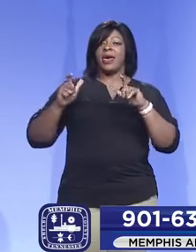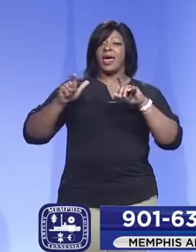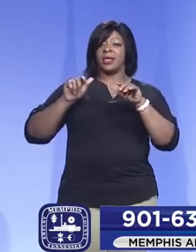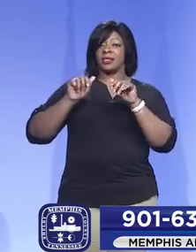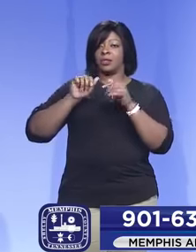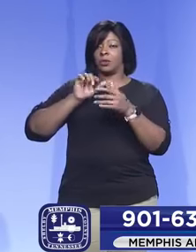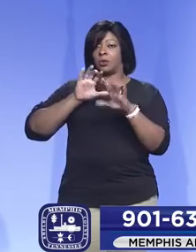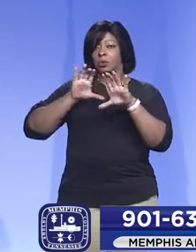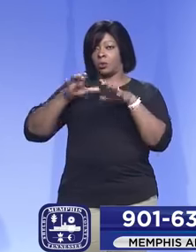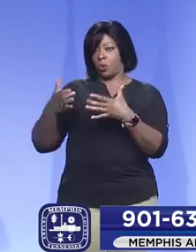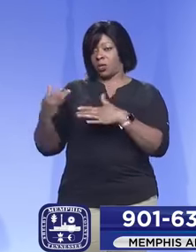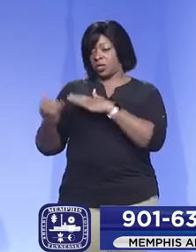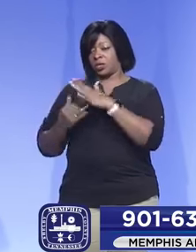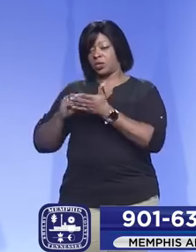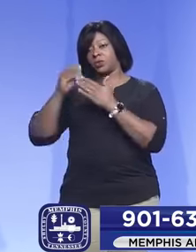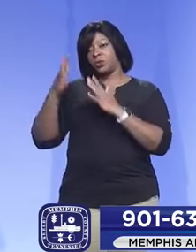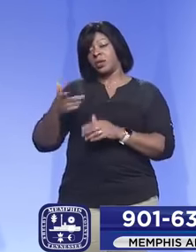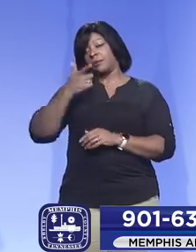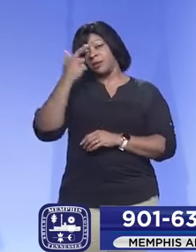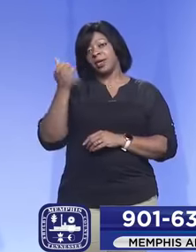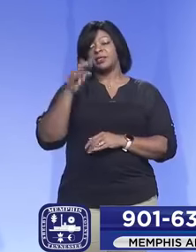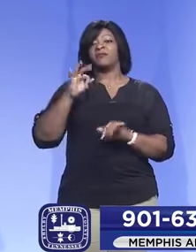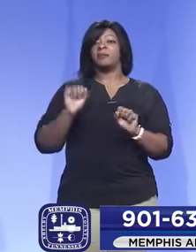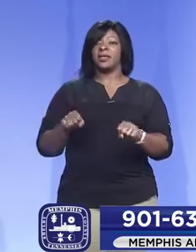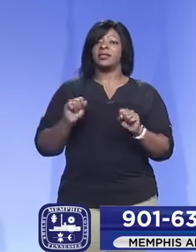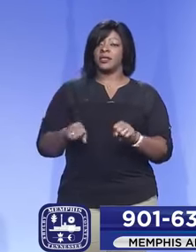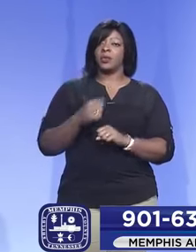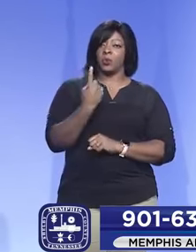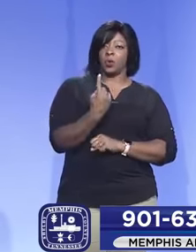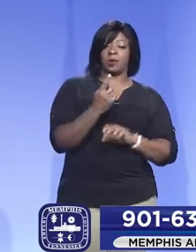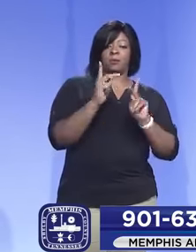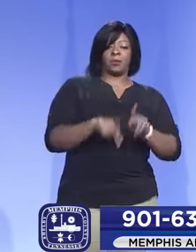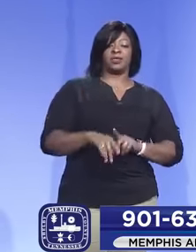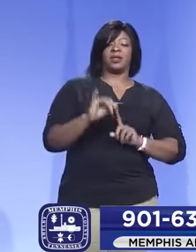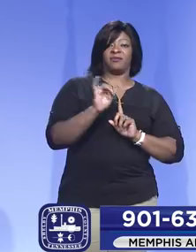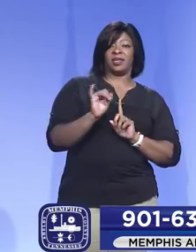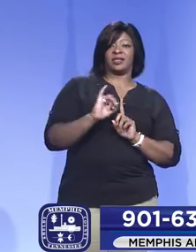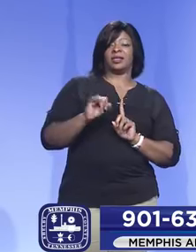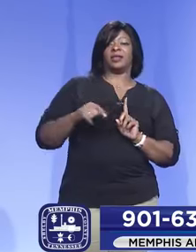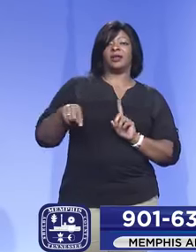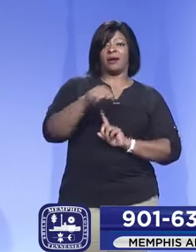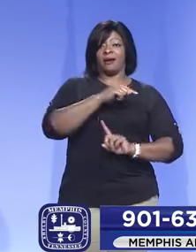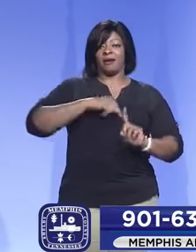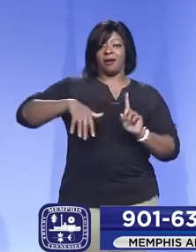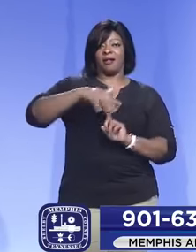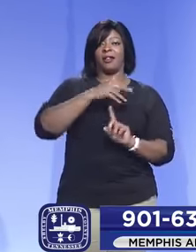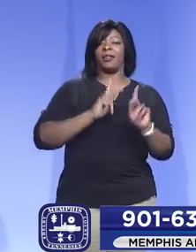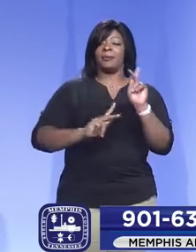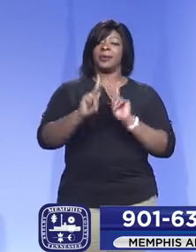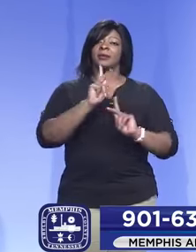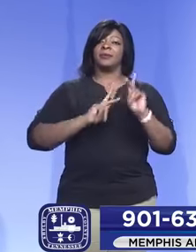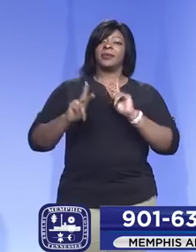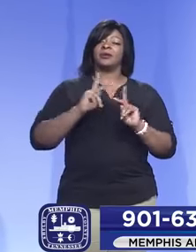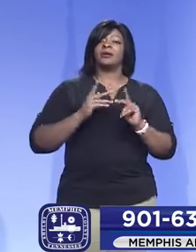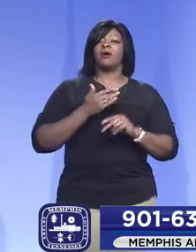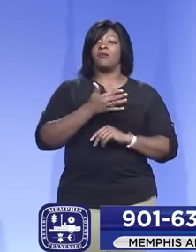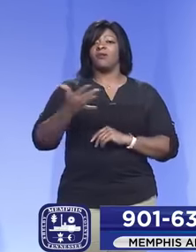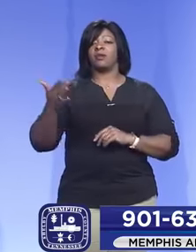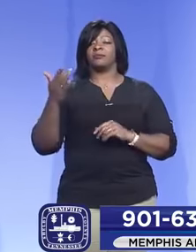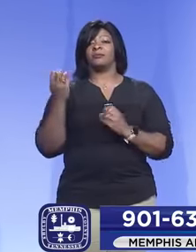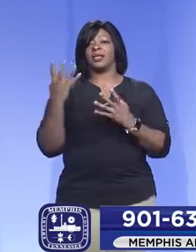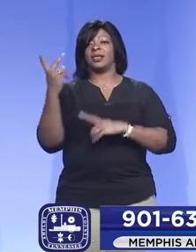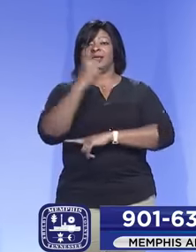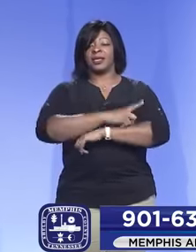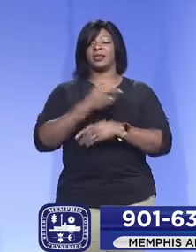large numbers of students because potentially a case may have been infectious and around a lot of people over many days. So that